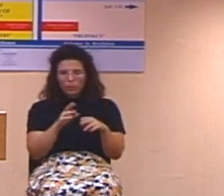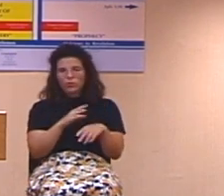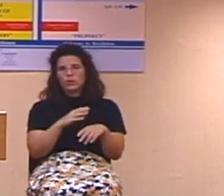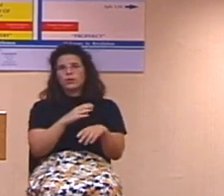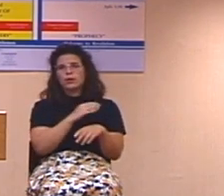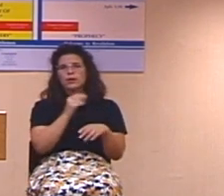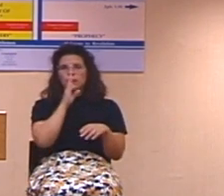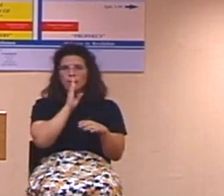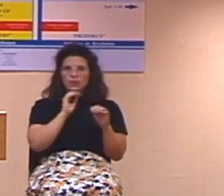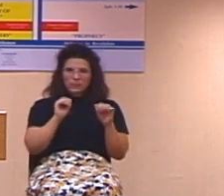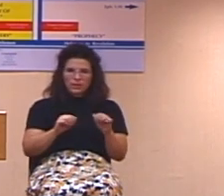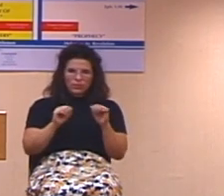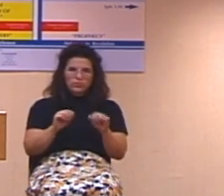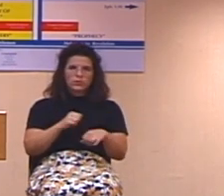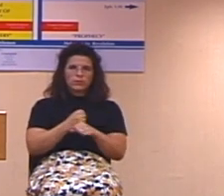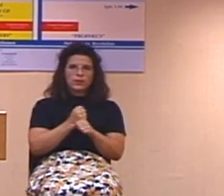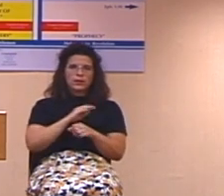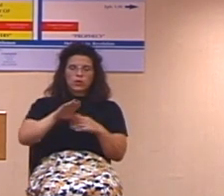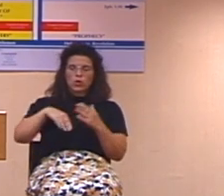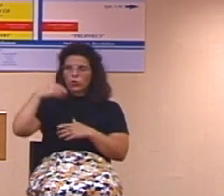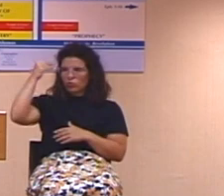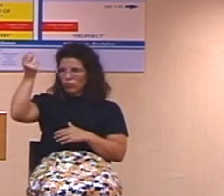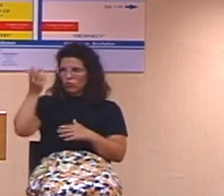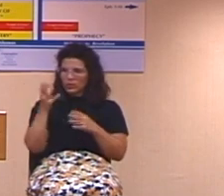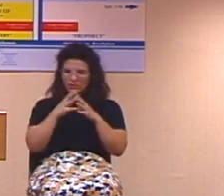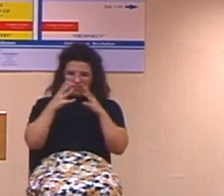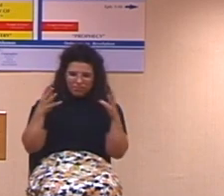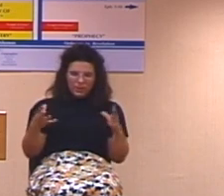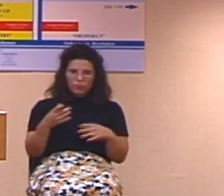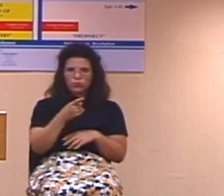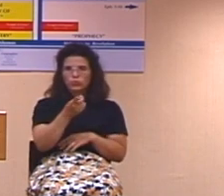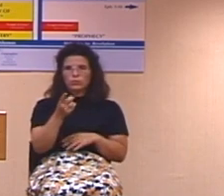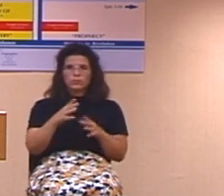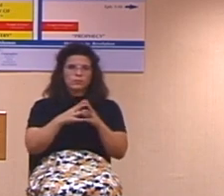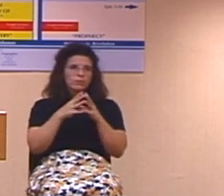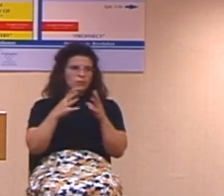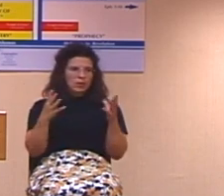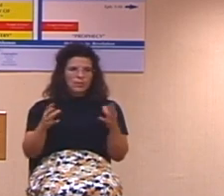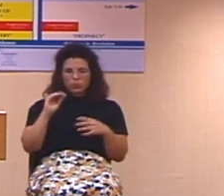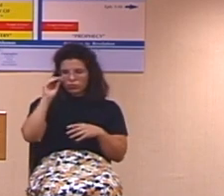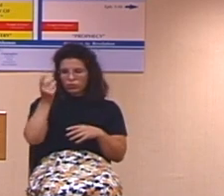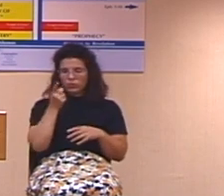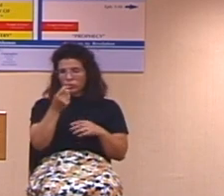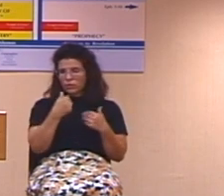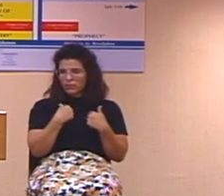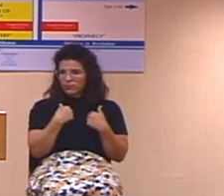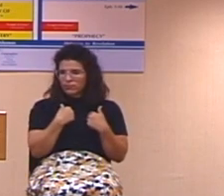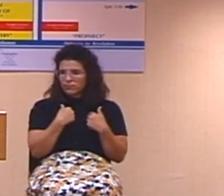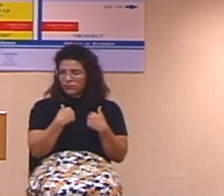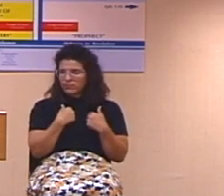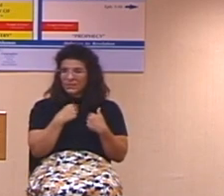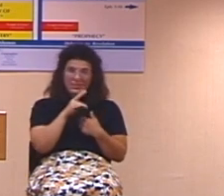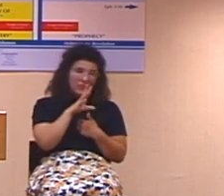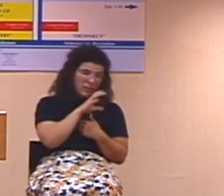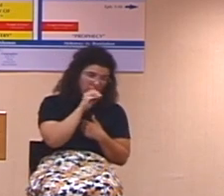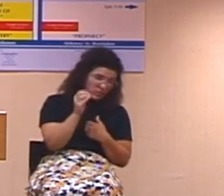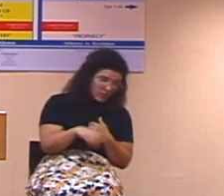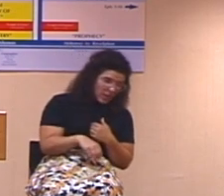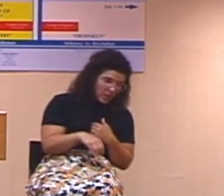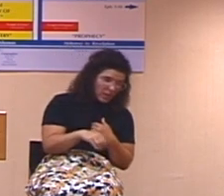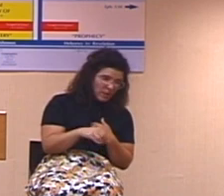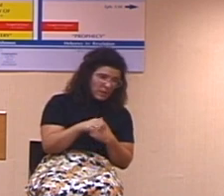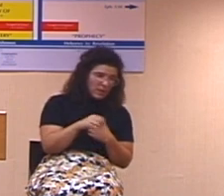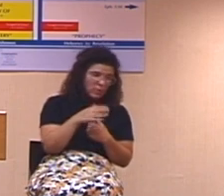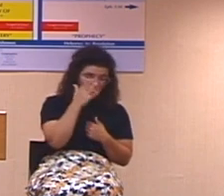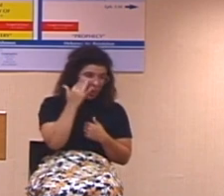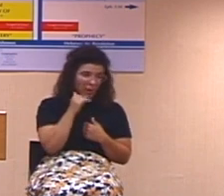and God is able to make all grace abound toward you. How much grace do you get? 75% because you didn't